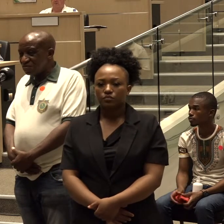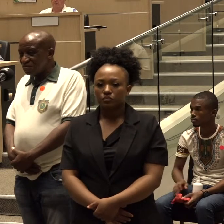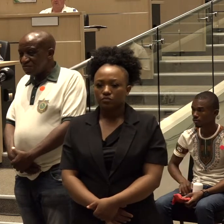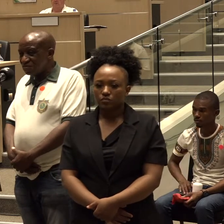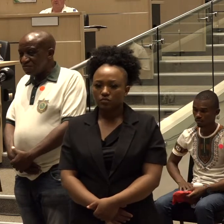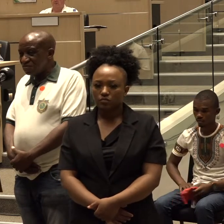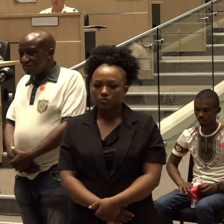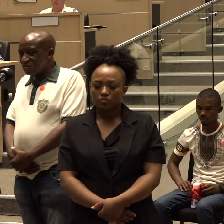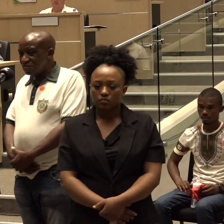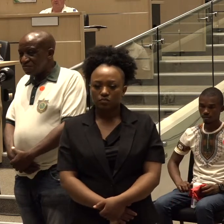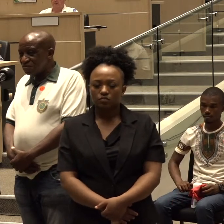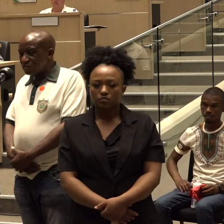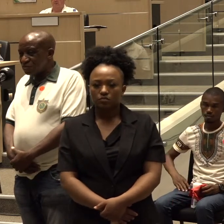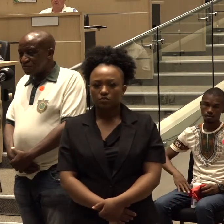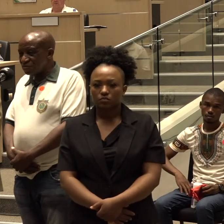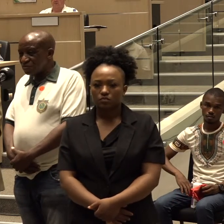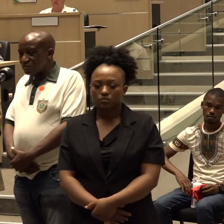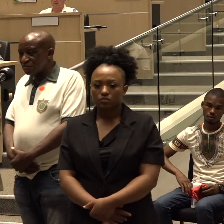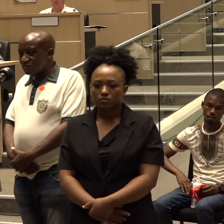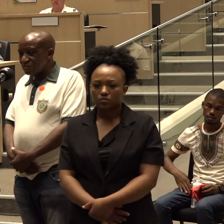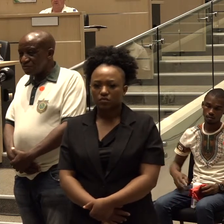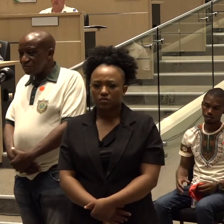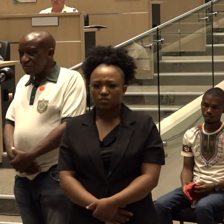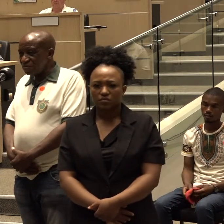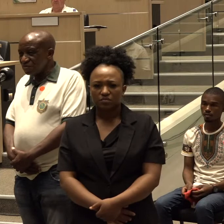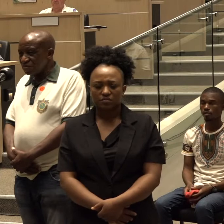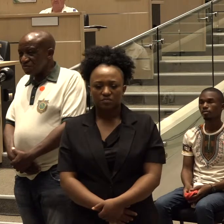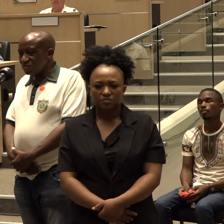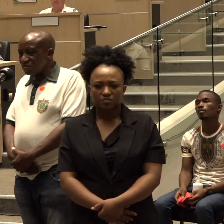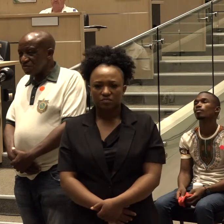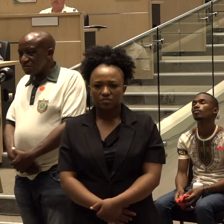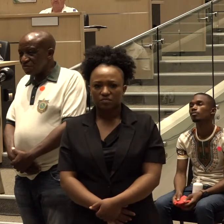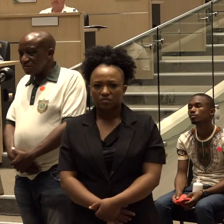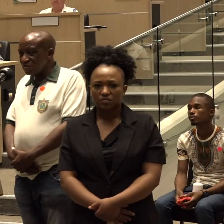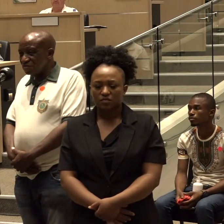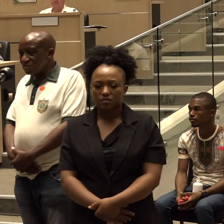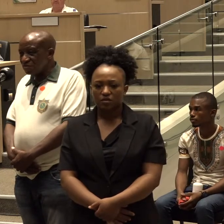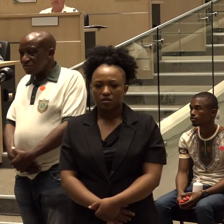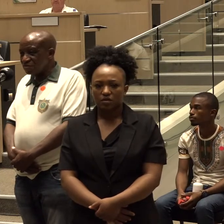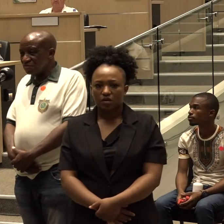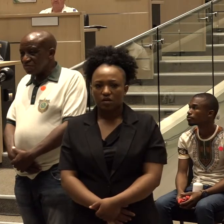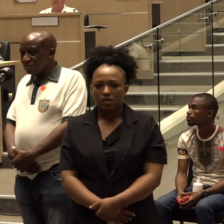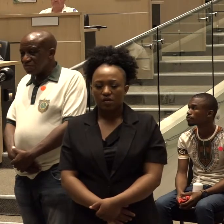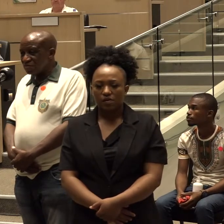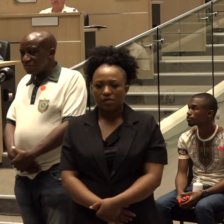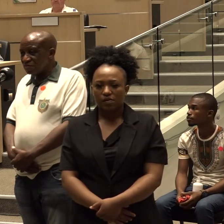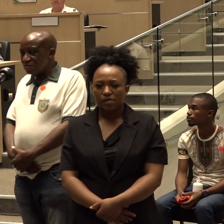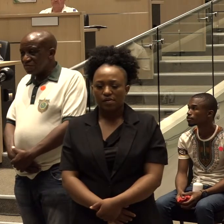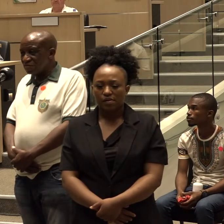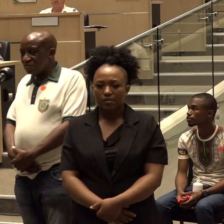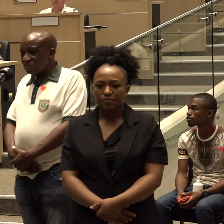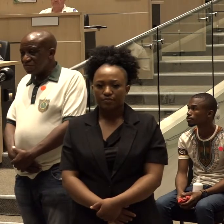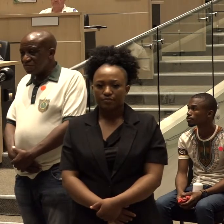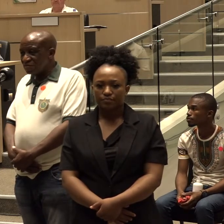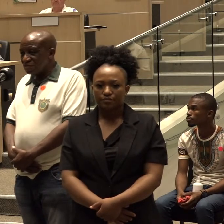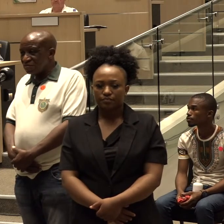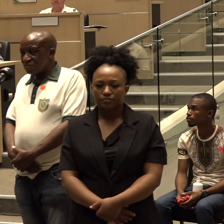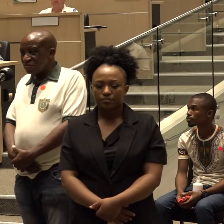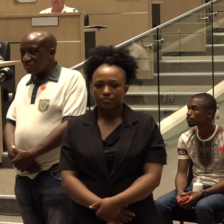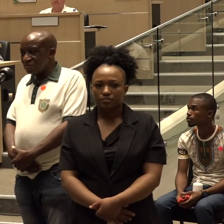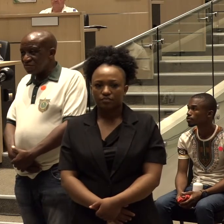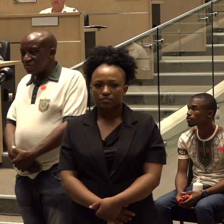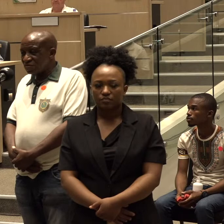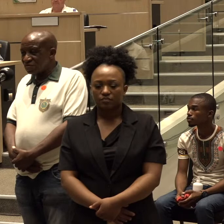at the informal structures or informal settlement the value of rent is less than the actual value of rain